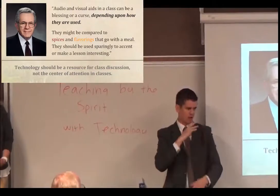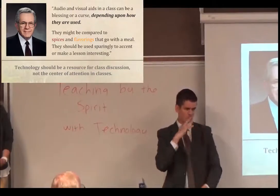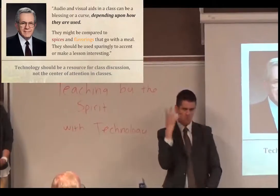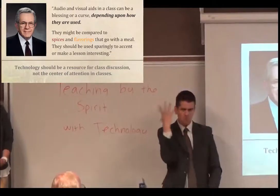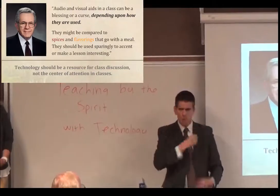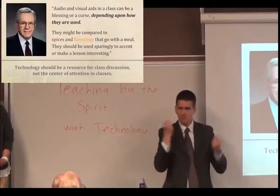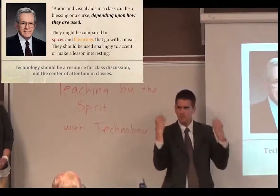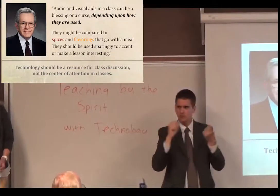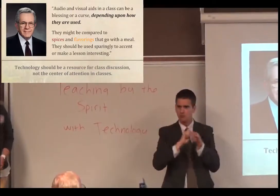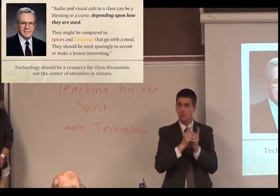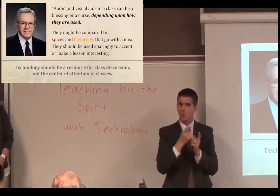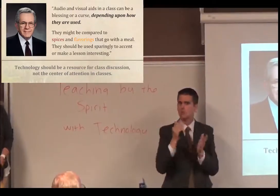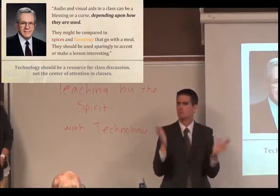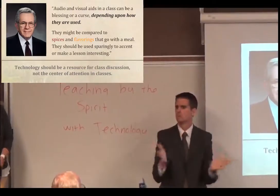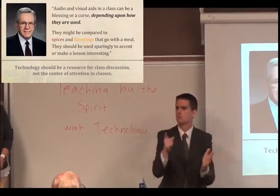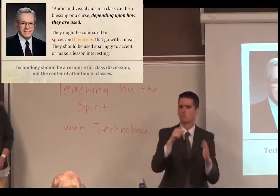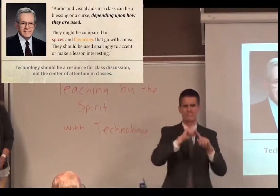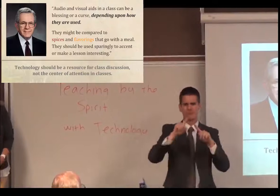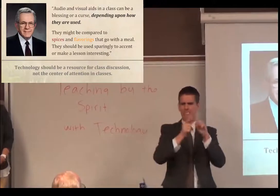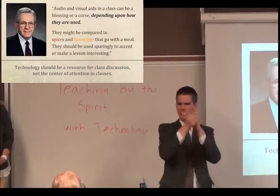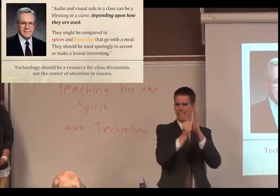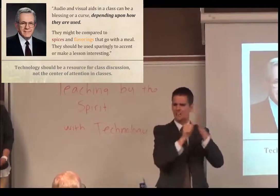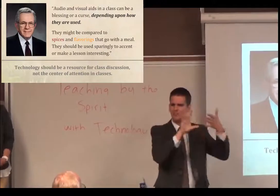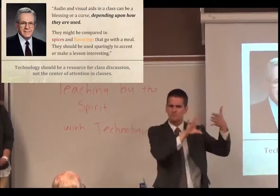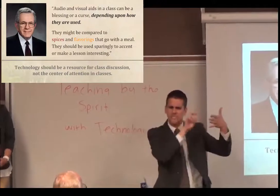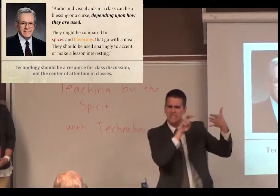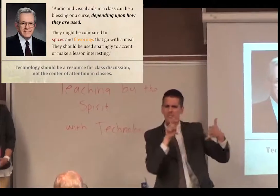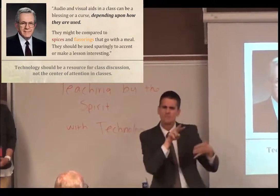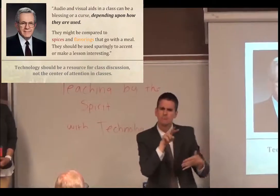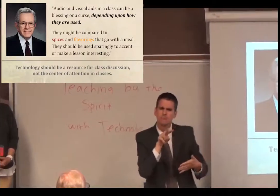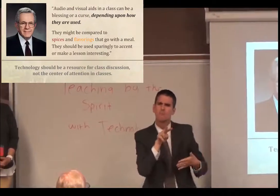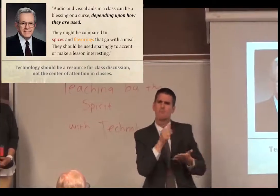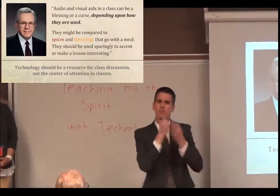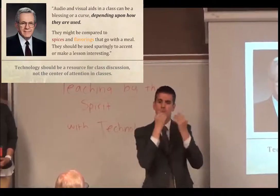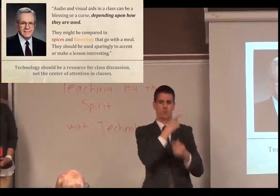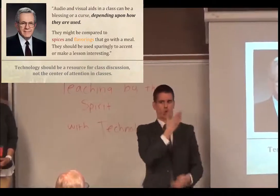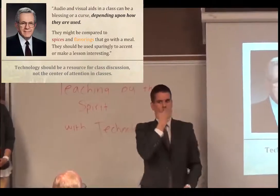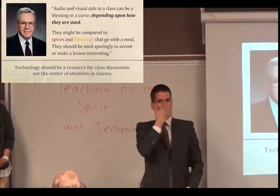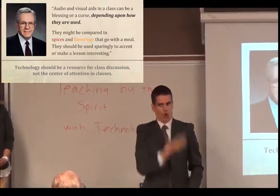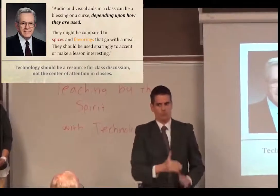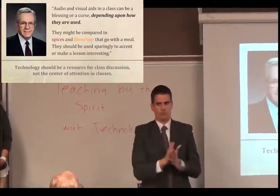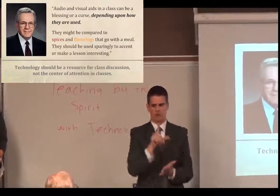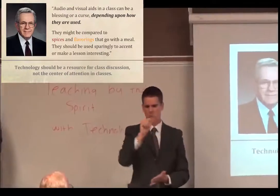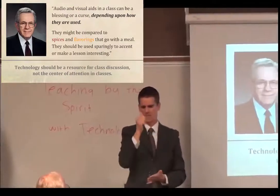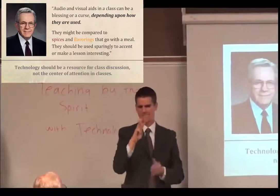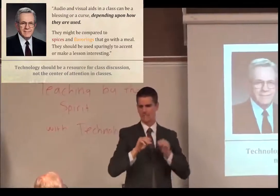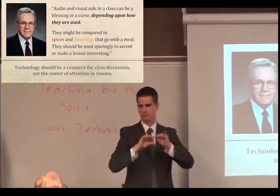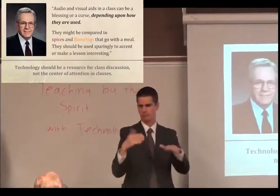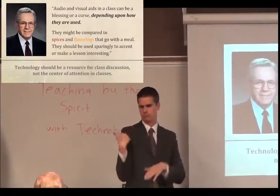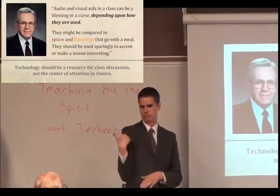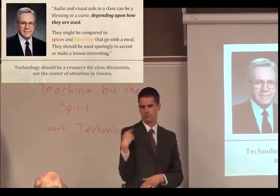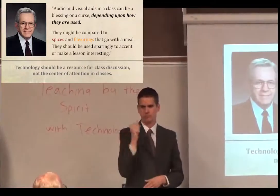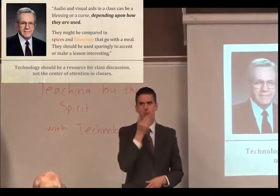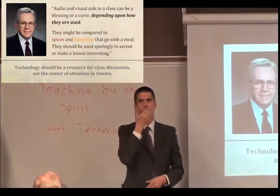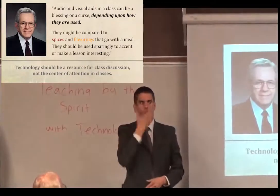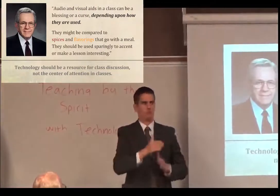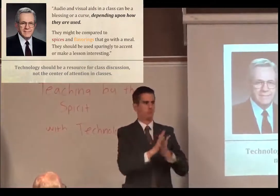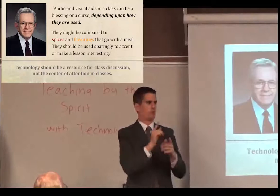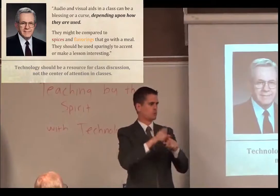It's translated into ASL. It's a great resource to help you, to learn different skills to help you. A great